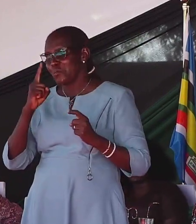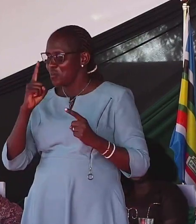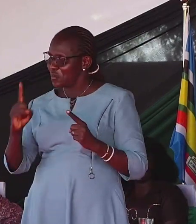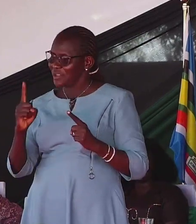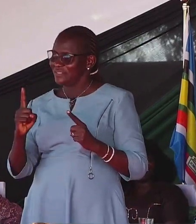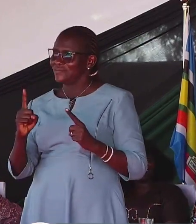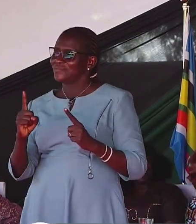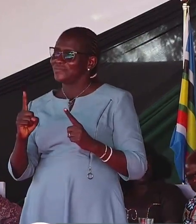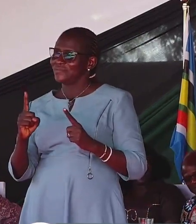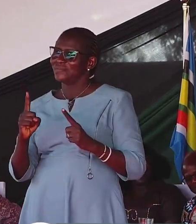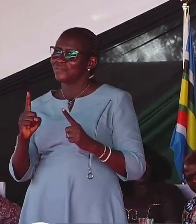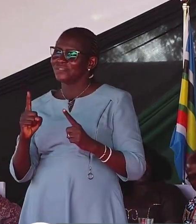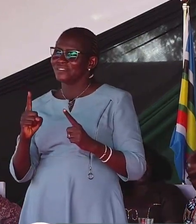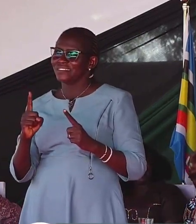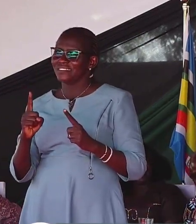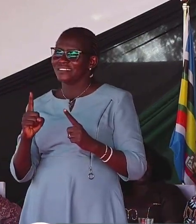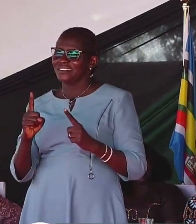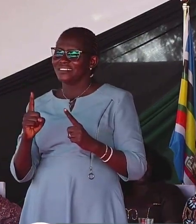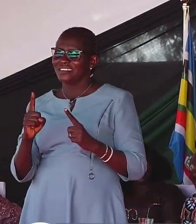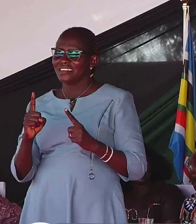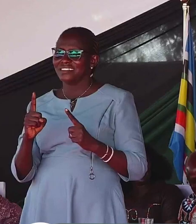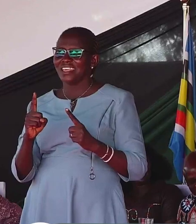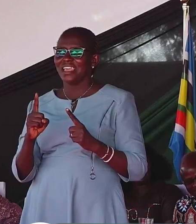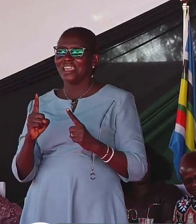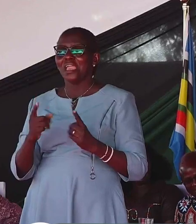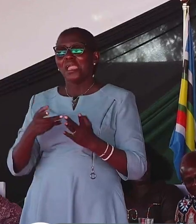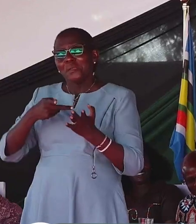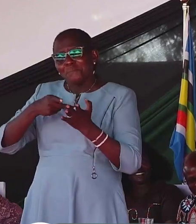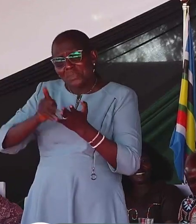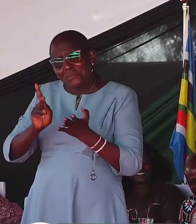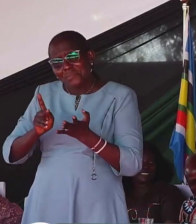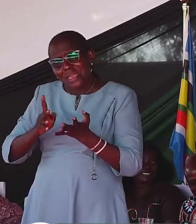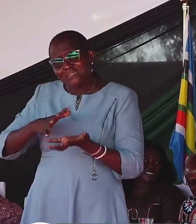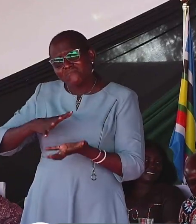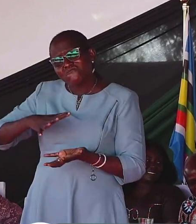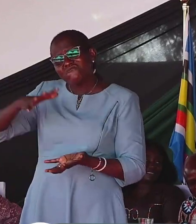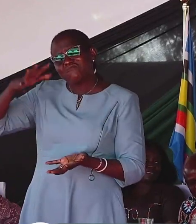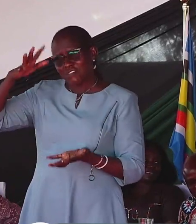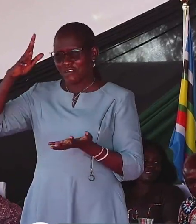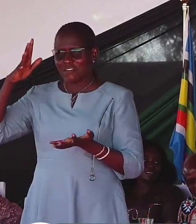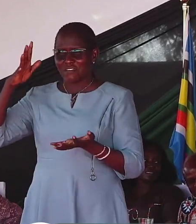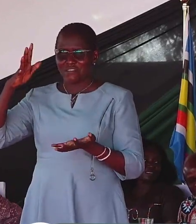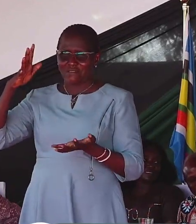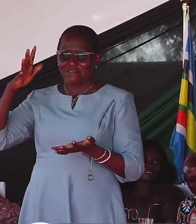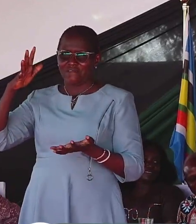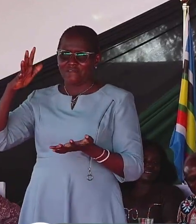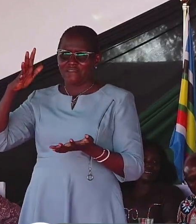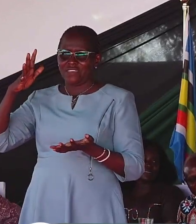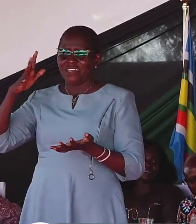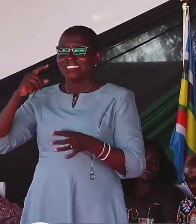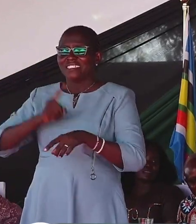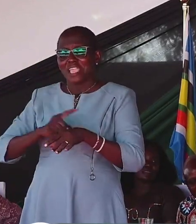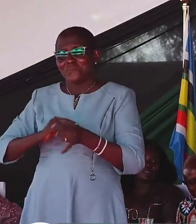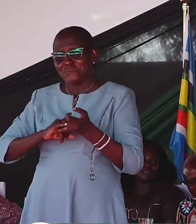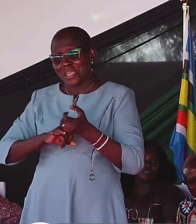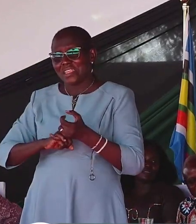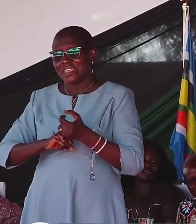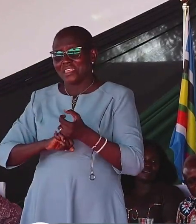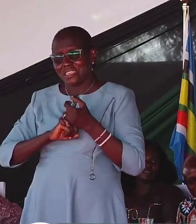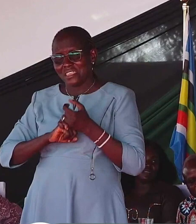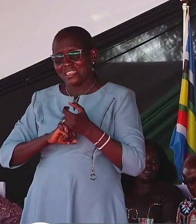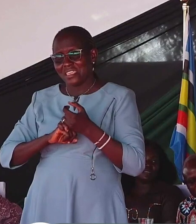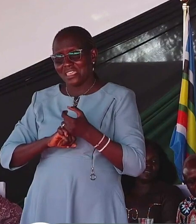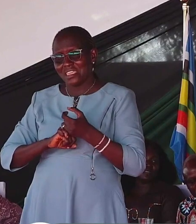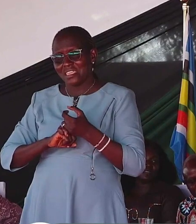but the price is dear. Yeah, when I married my wife, I